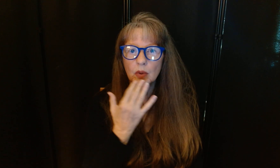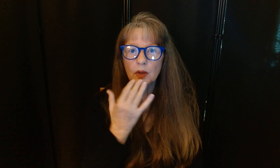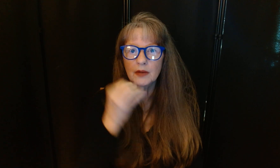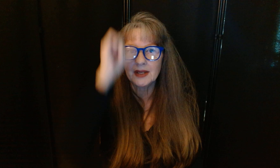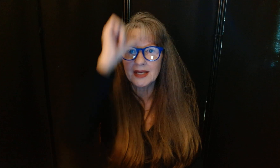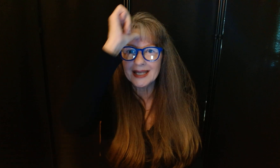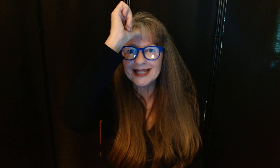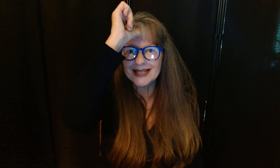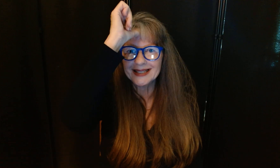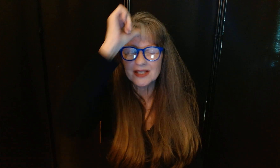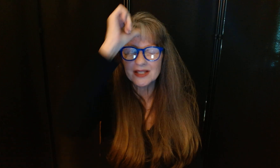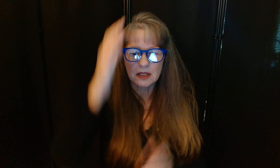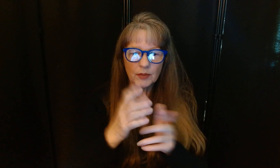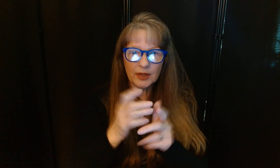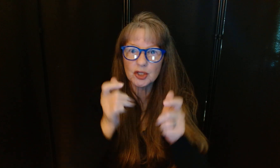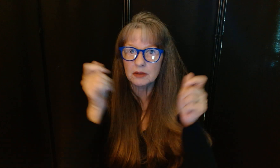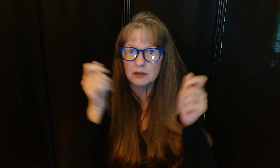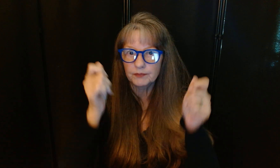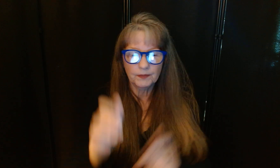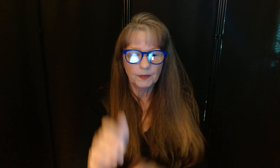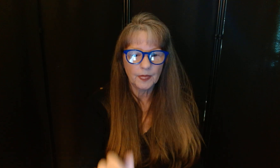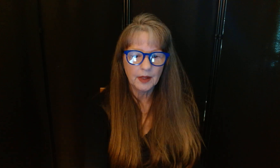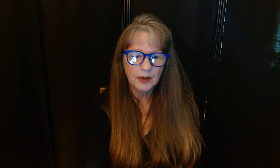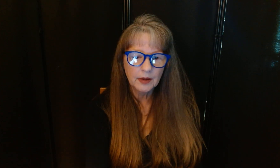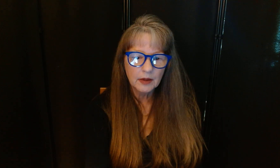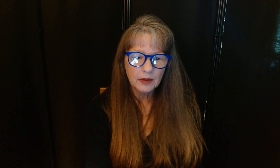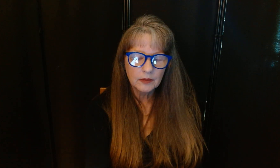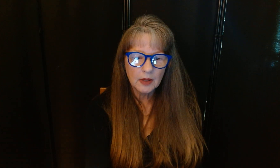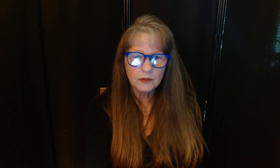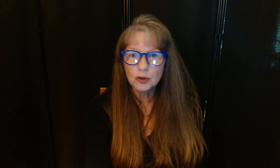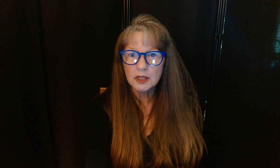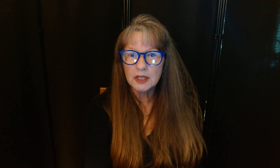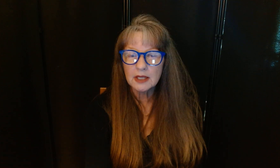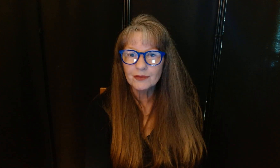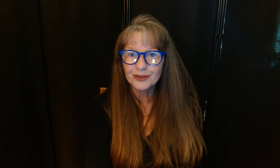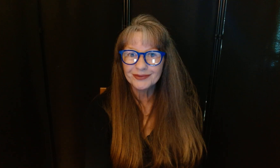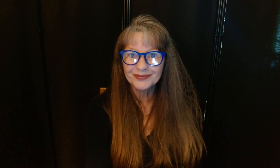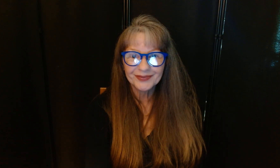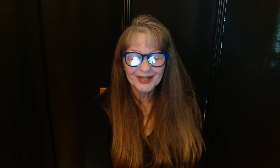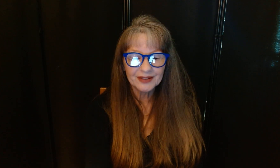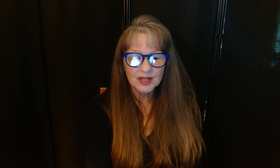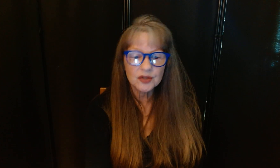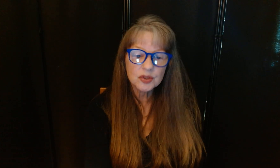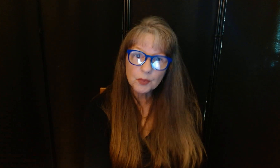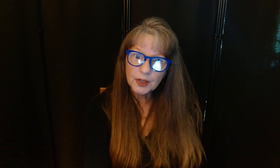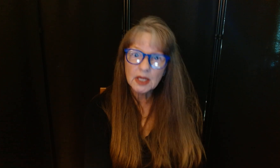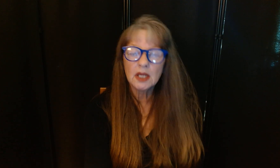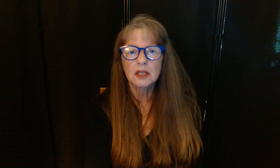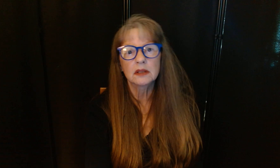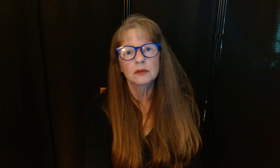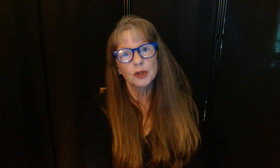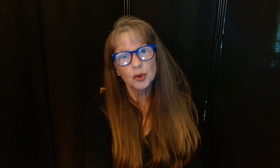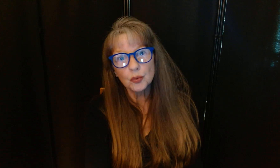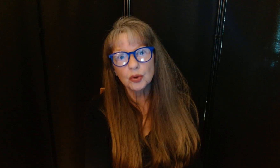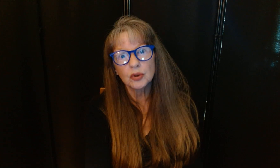the Indian celebration of good and evil, right? And spring and renewal and